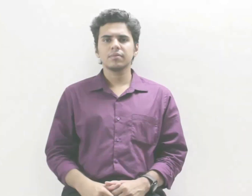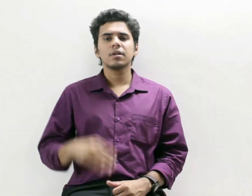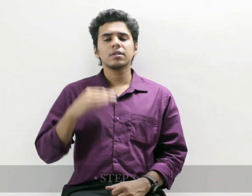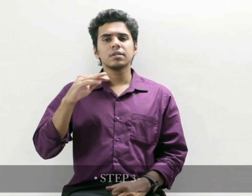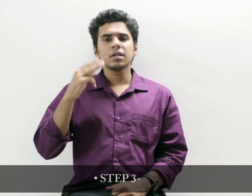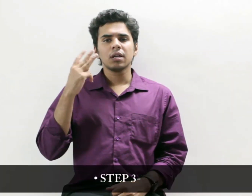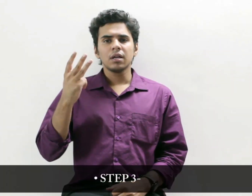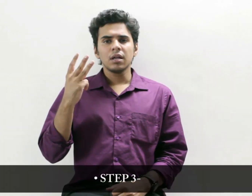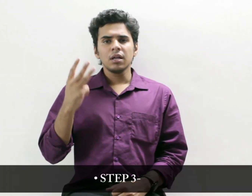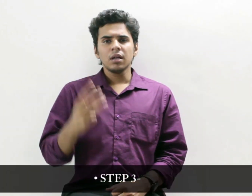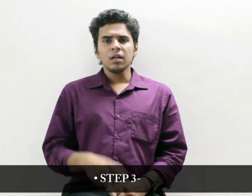Step 3.